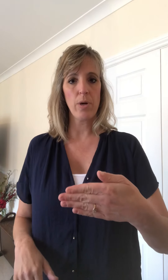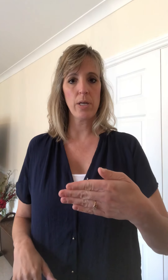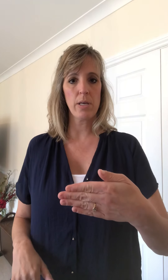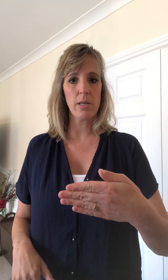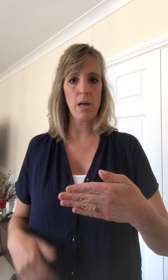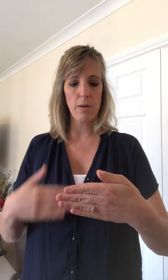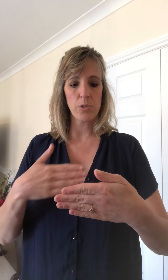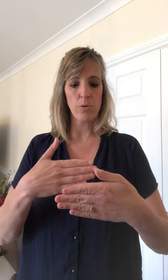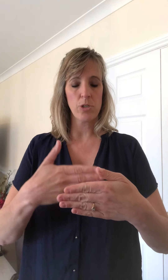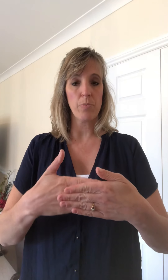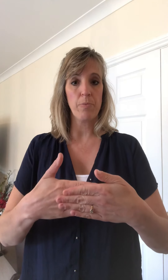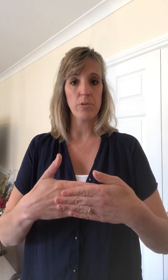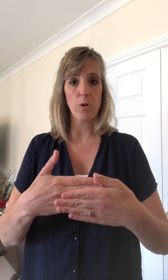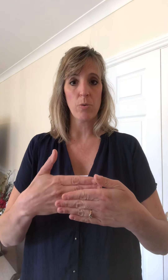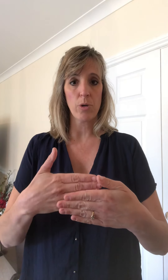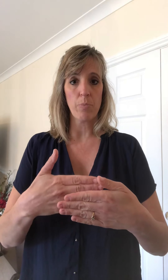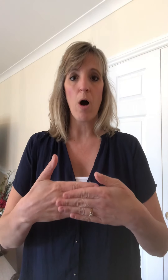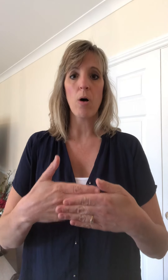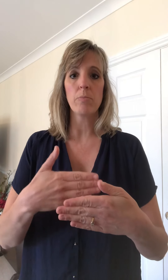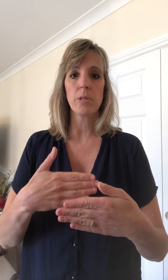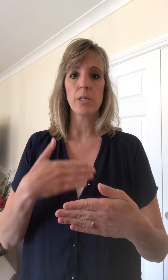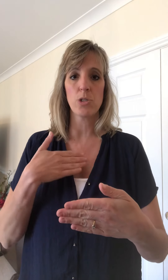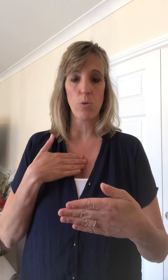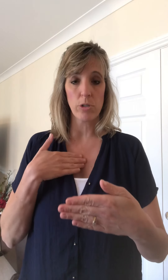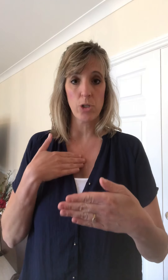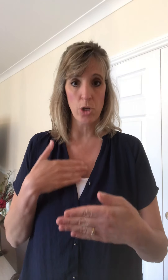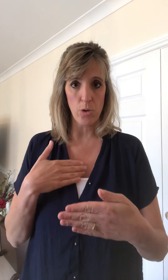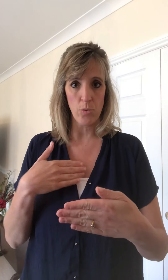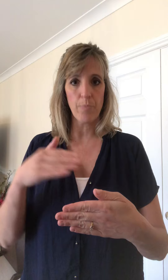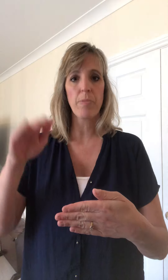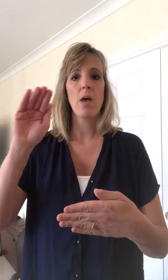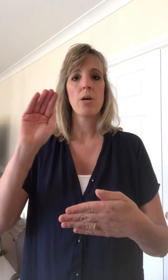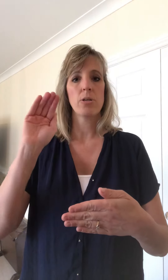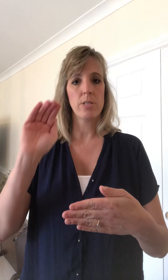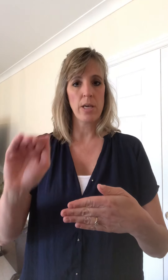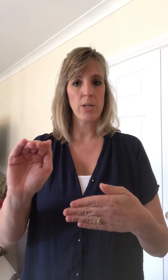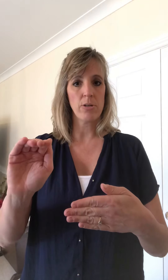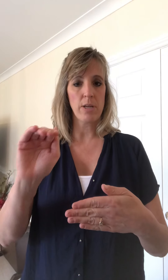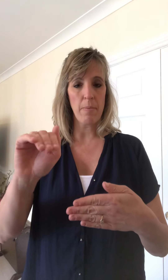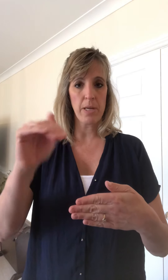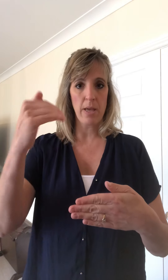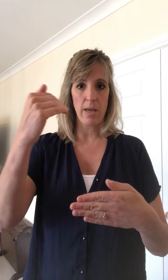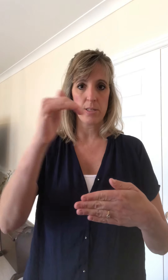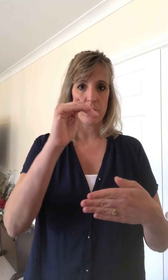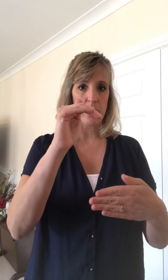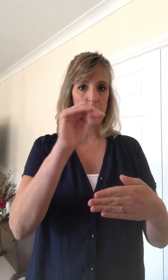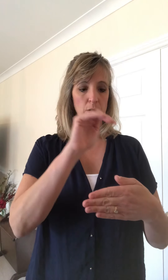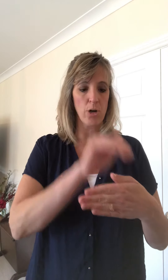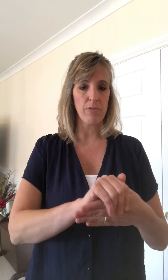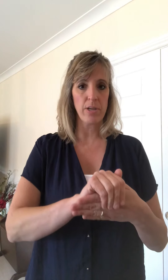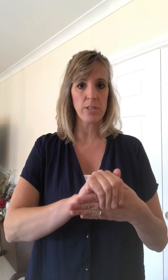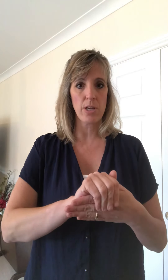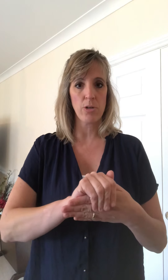point it towards so your palm is towards you. You take your dominant hand and you kind of curve it and you